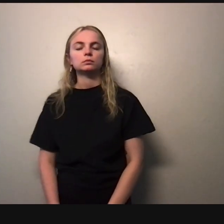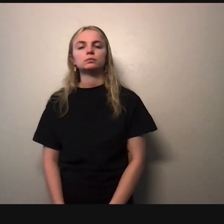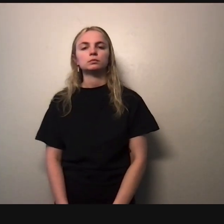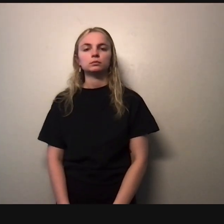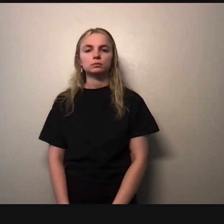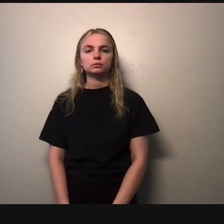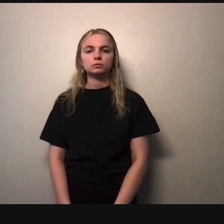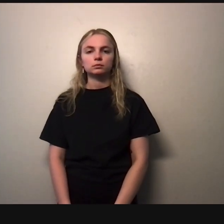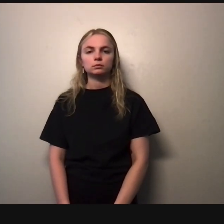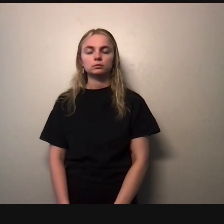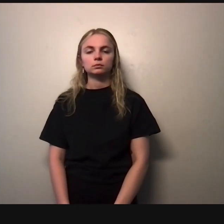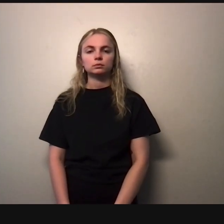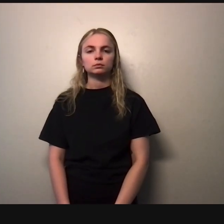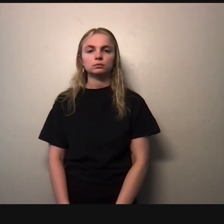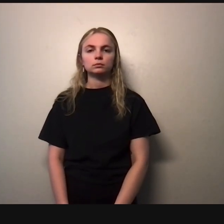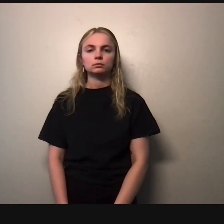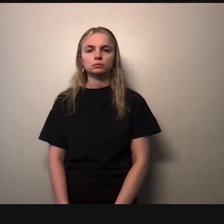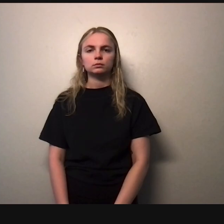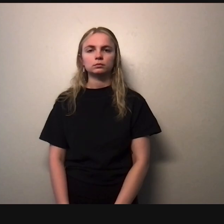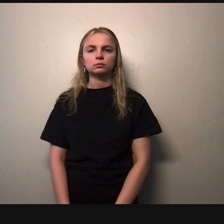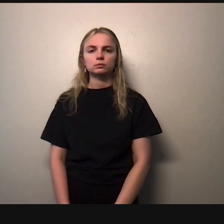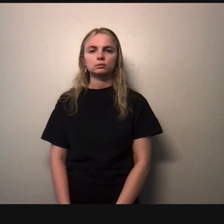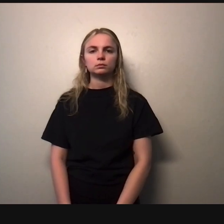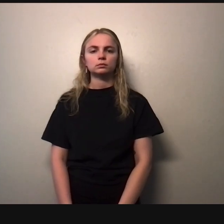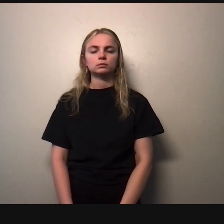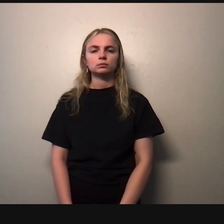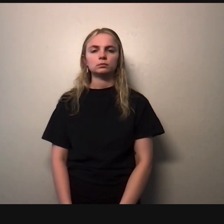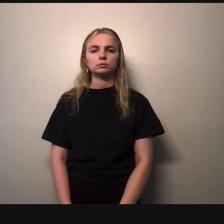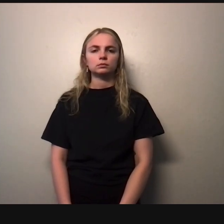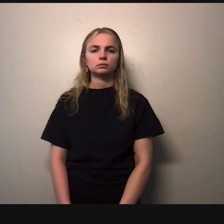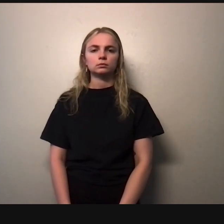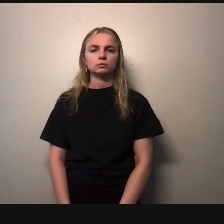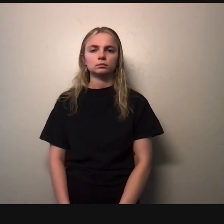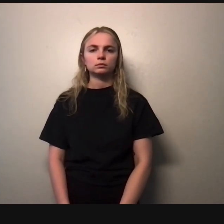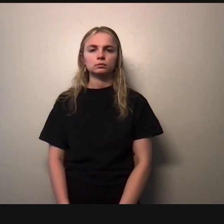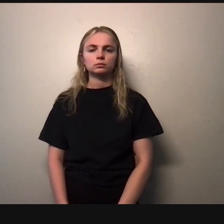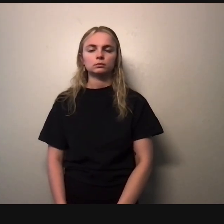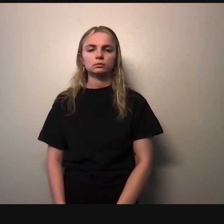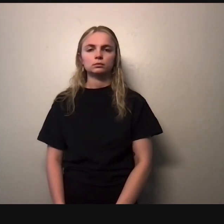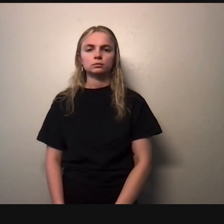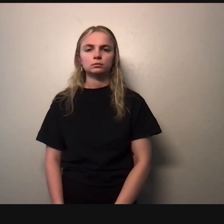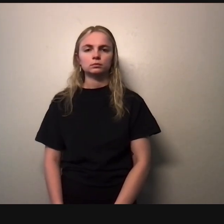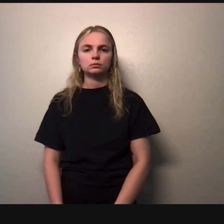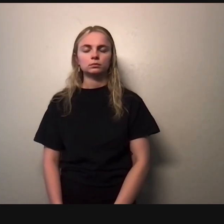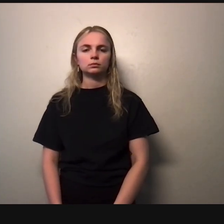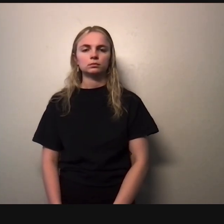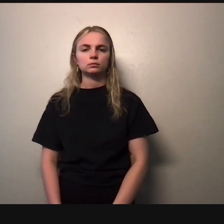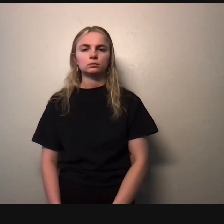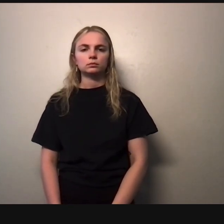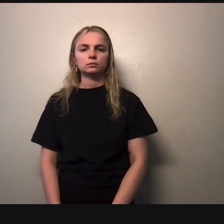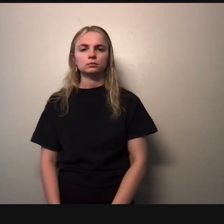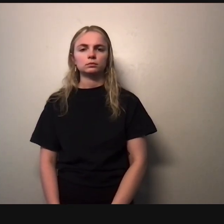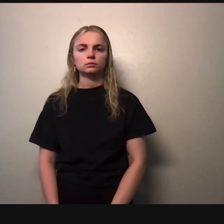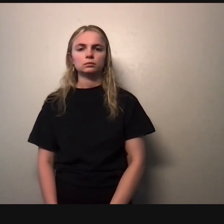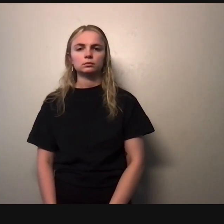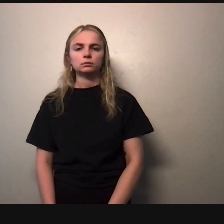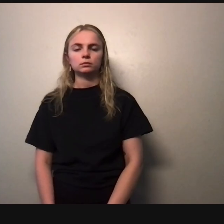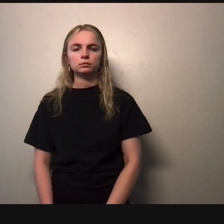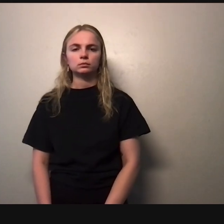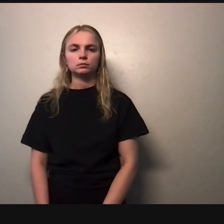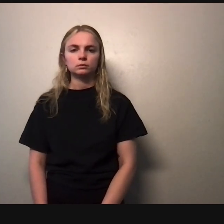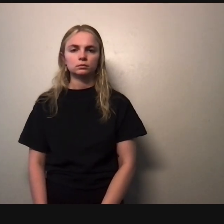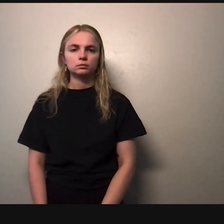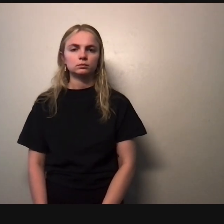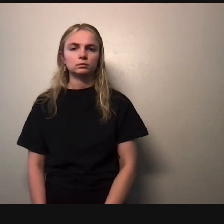put in the hospital for about a 2-month period. I went into this weird, they did all these tests and ended up having that I had a bone marrow